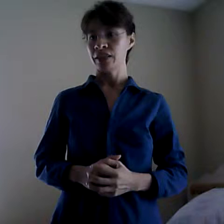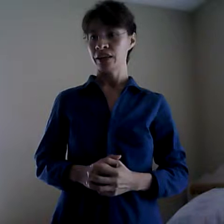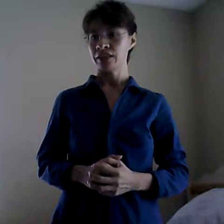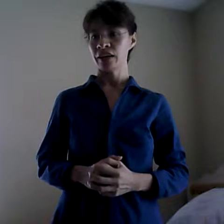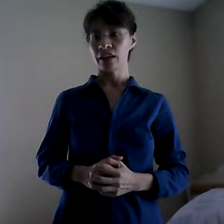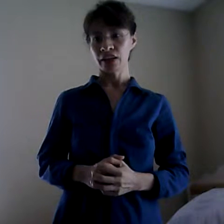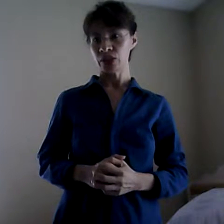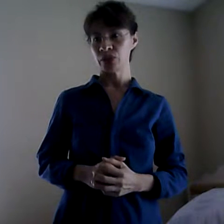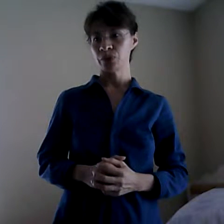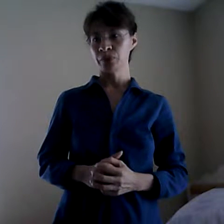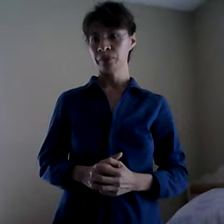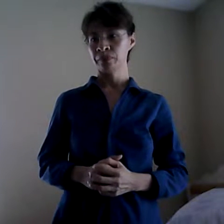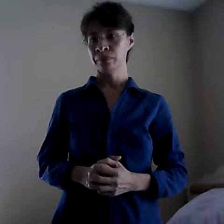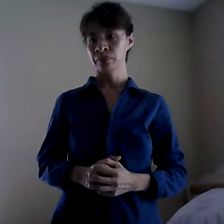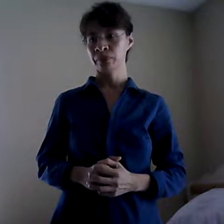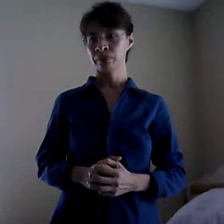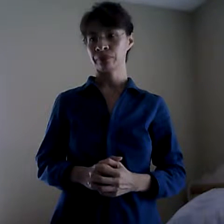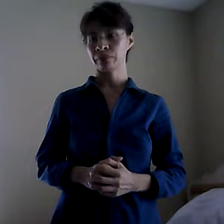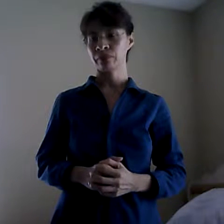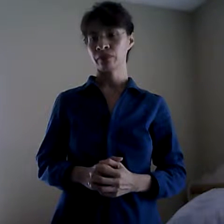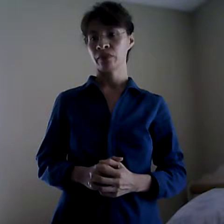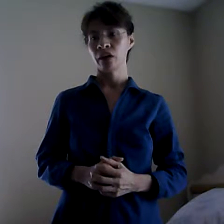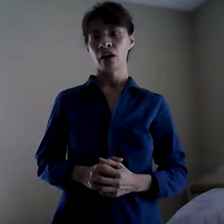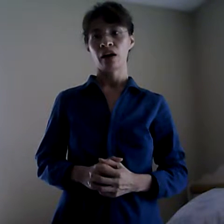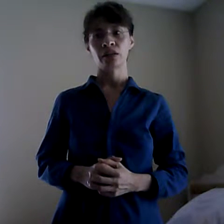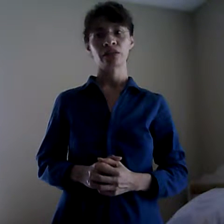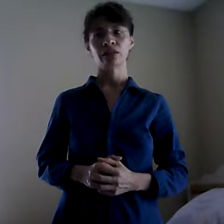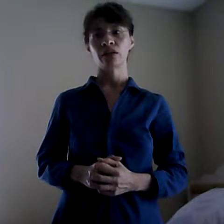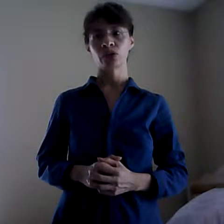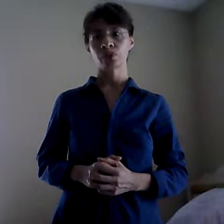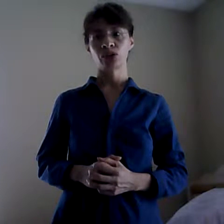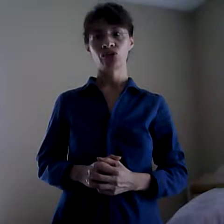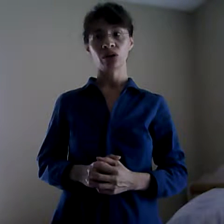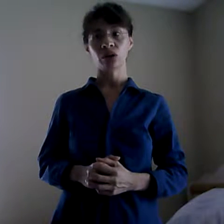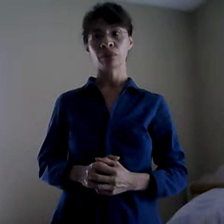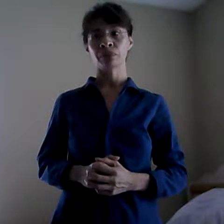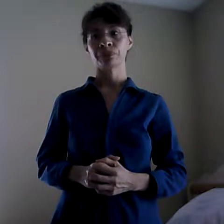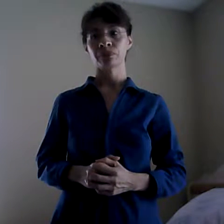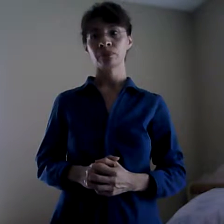Yes, I like to. I recently lost my job,